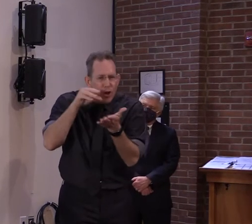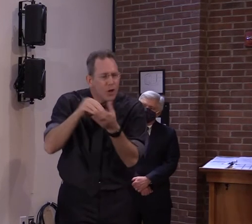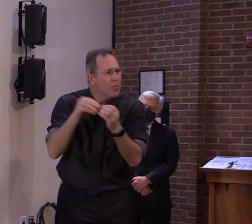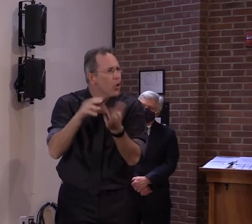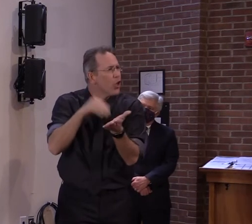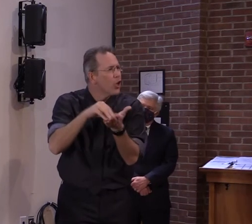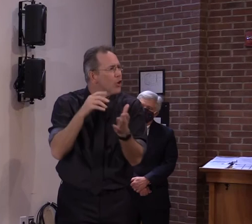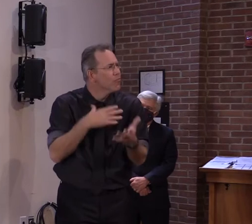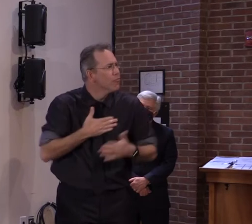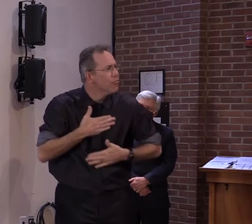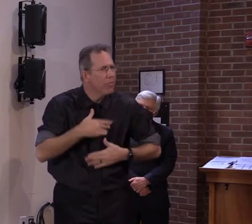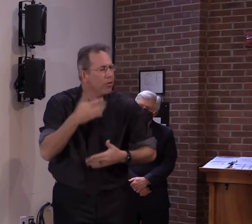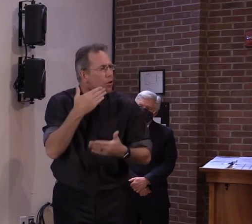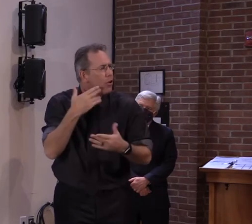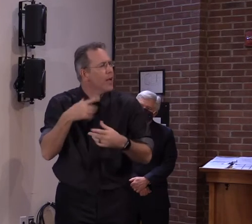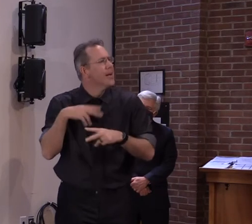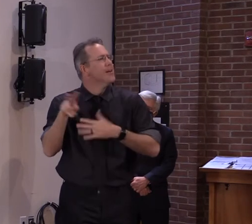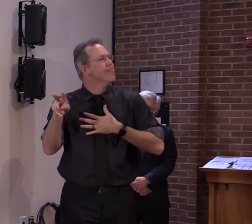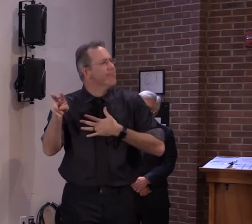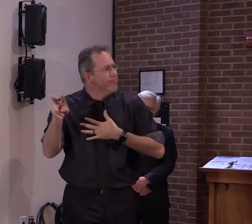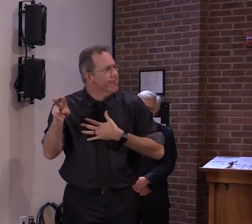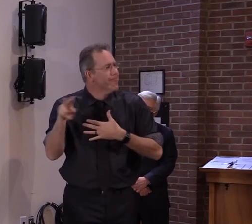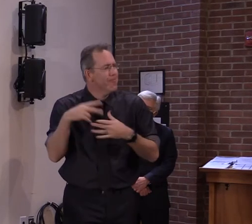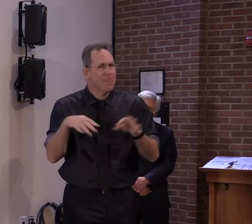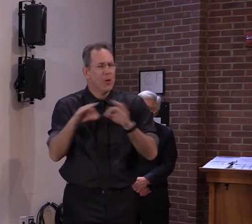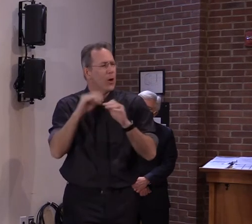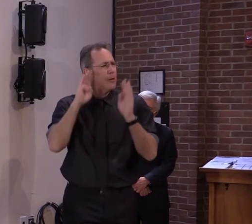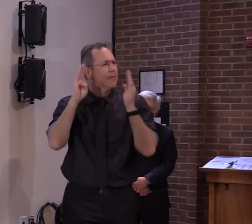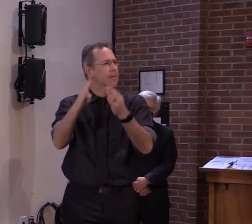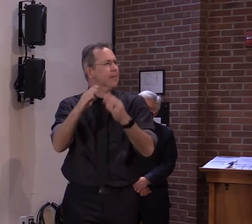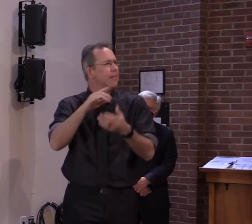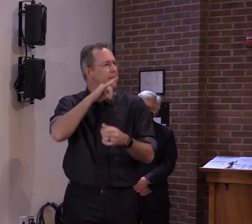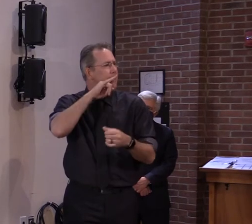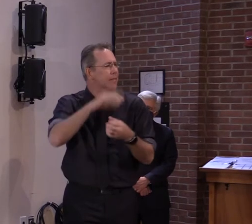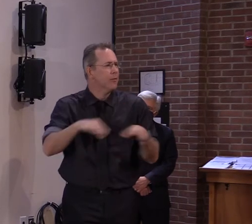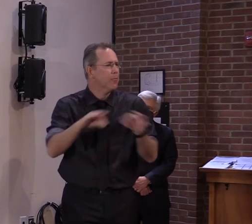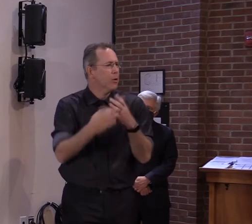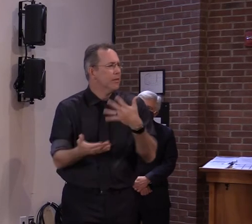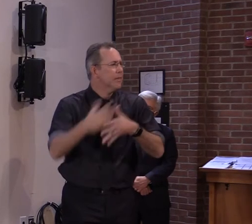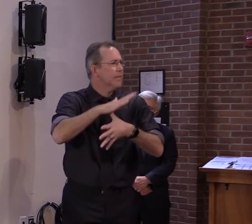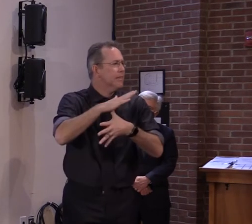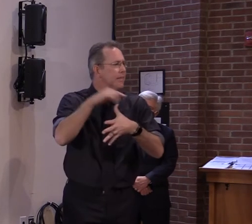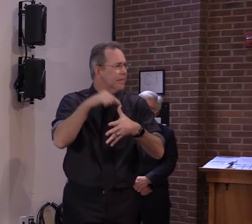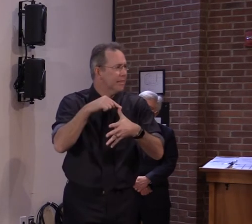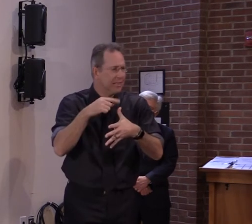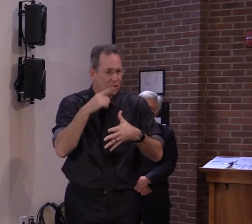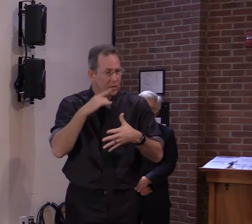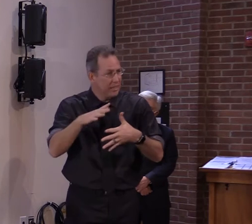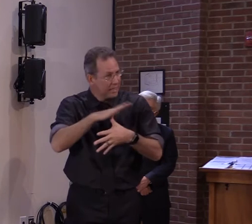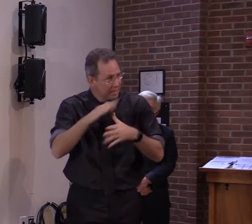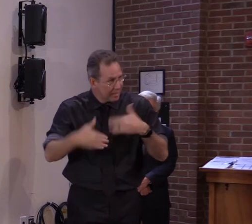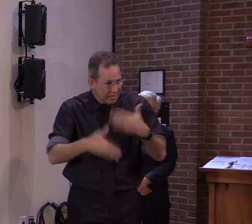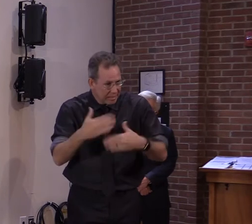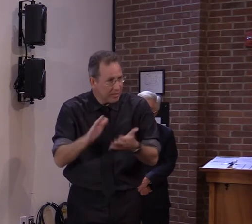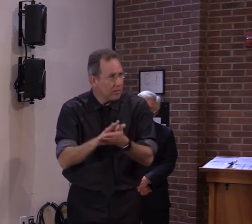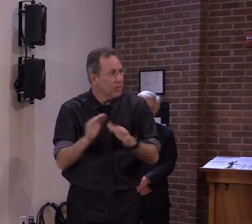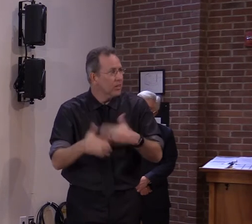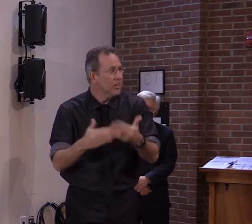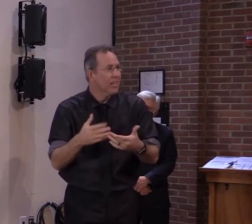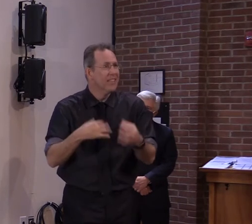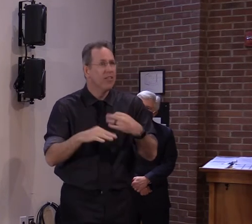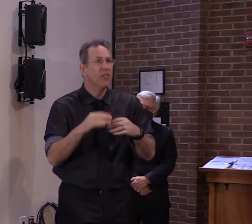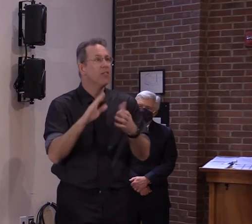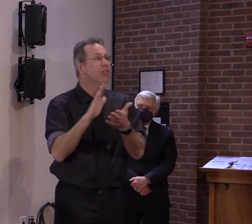that's our highest priority, and it's much more of a priority to have them in school than it is for us to have state